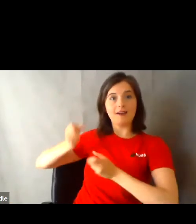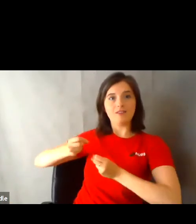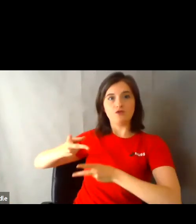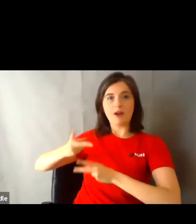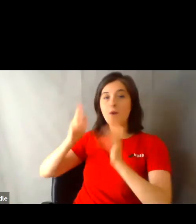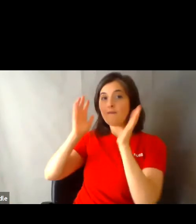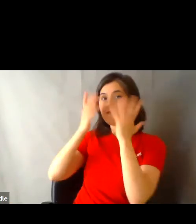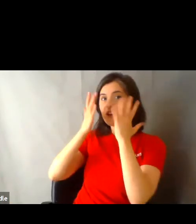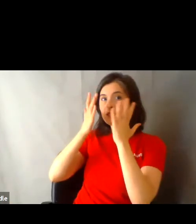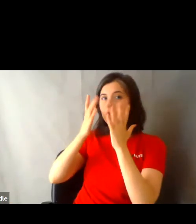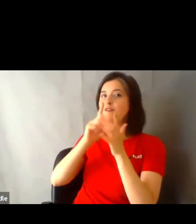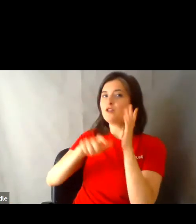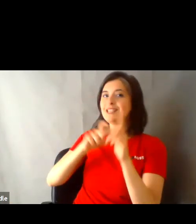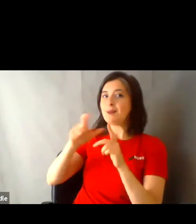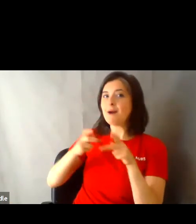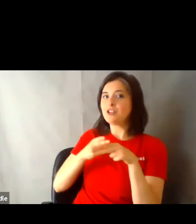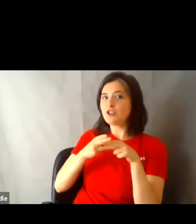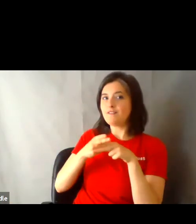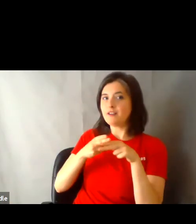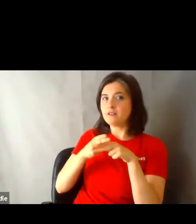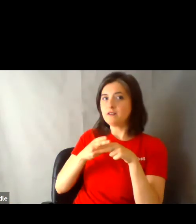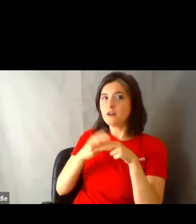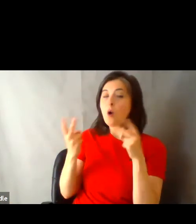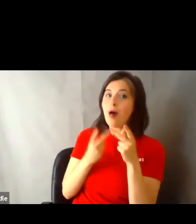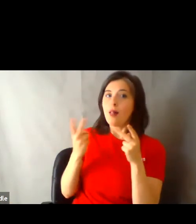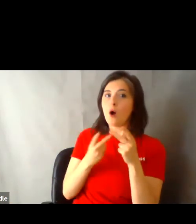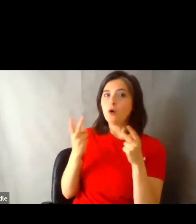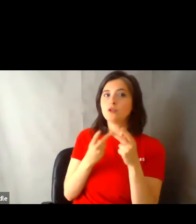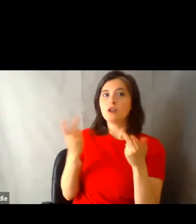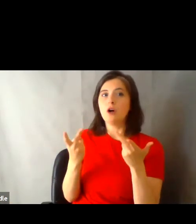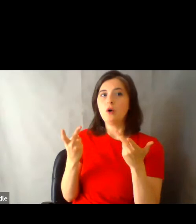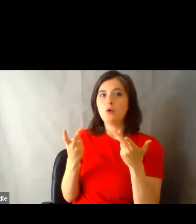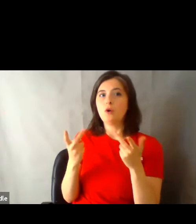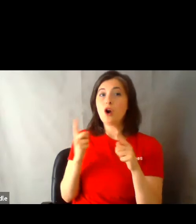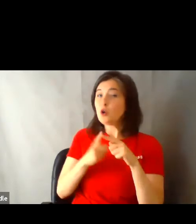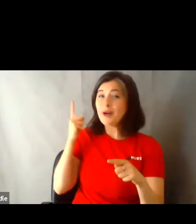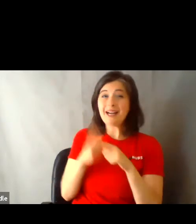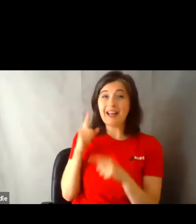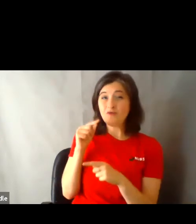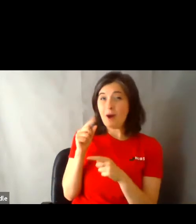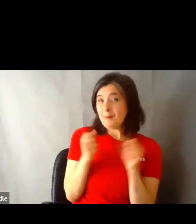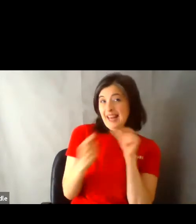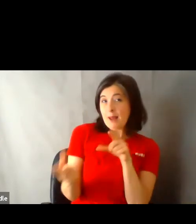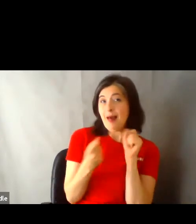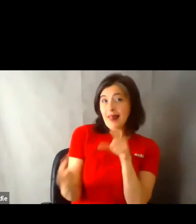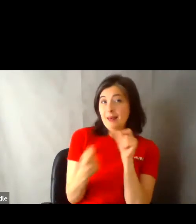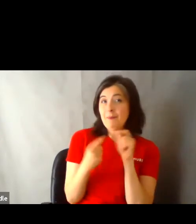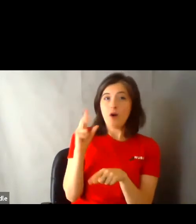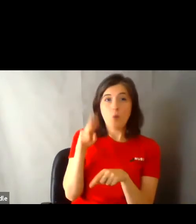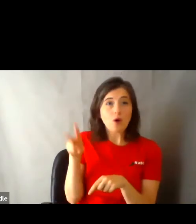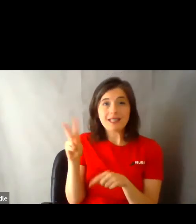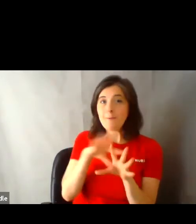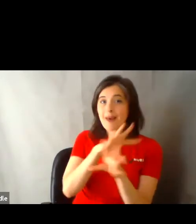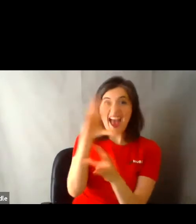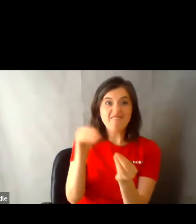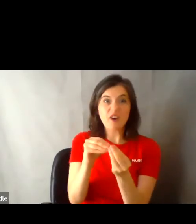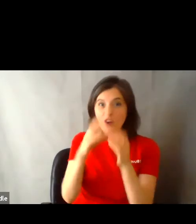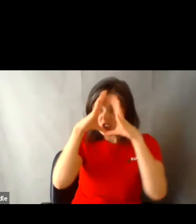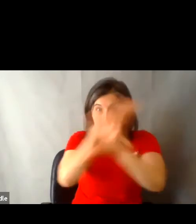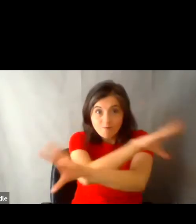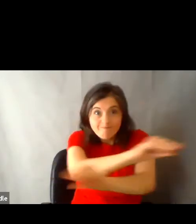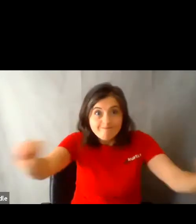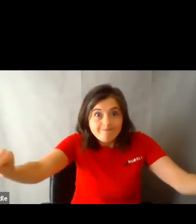Facebook page for DPAC Sheffield, whilst also rapidly tweeting and emailing, WhatsApping everyone that we could think of, and